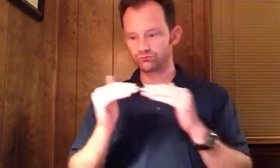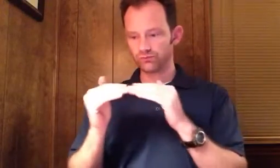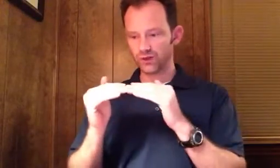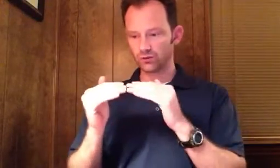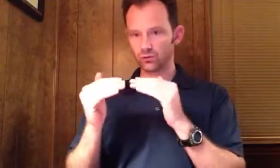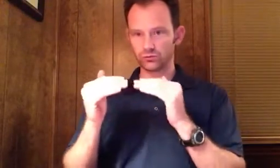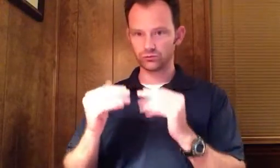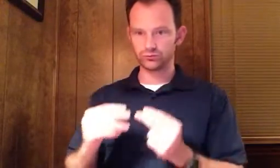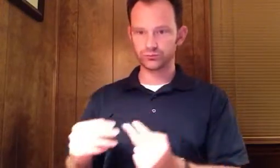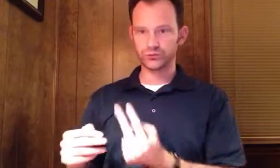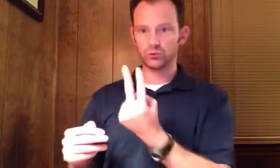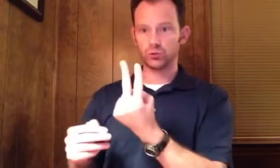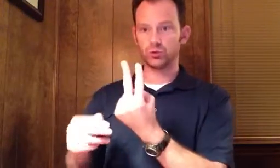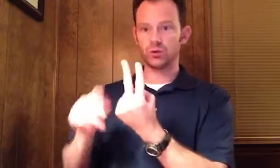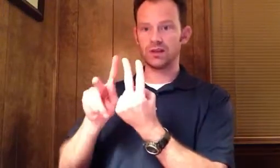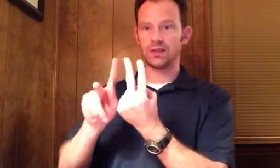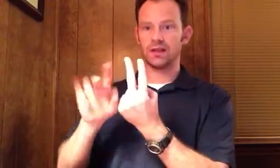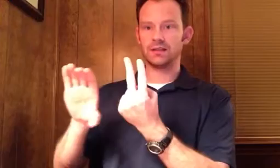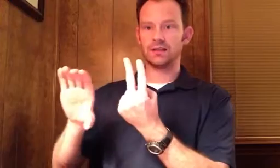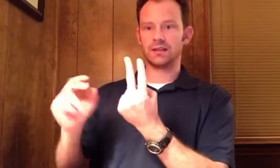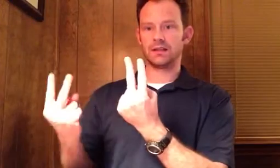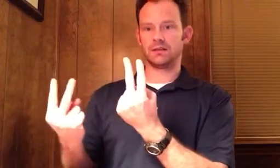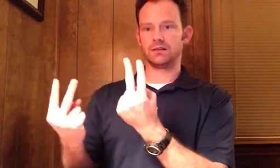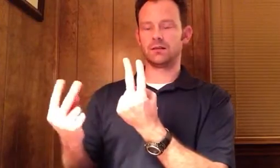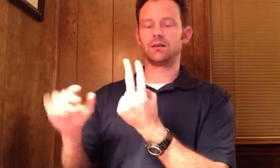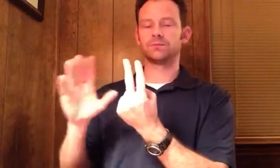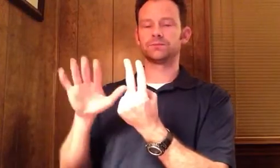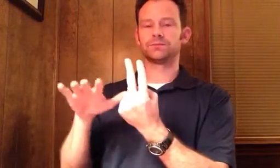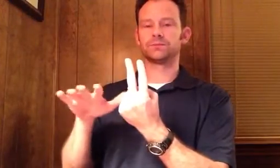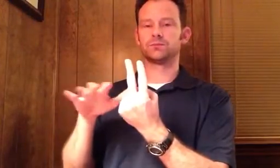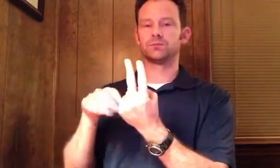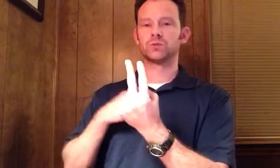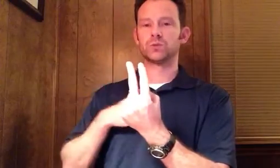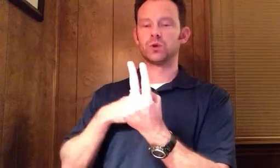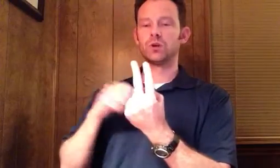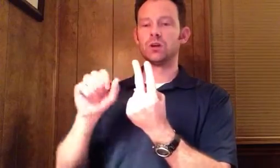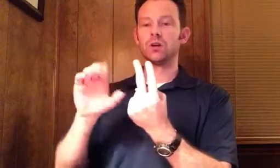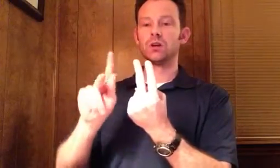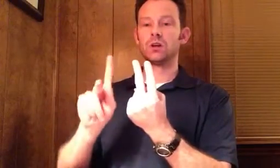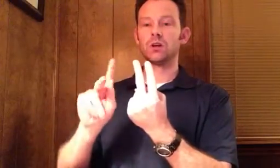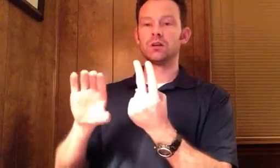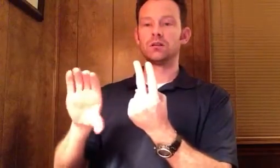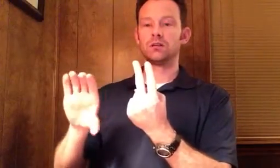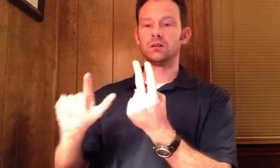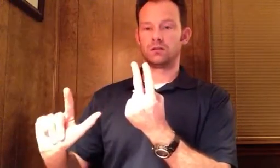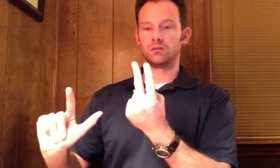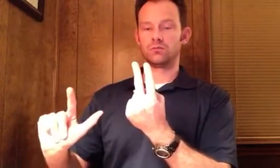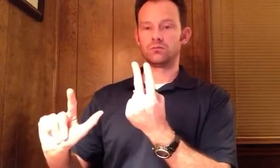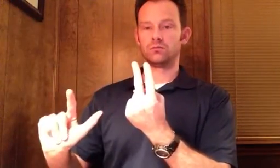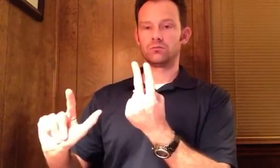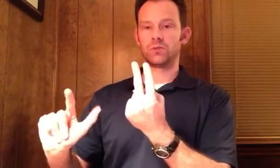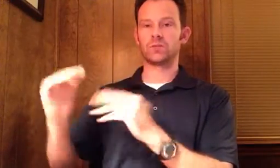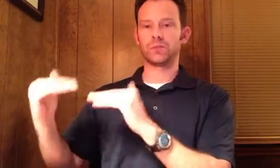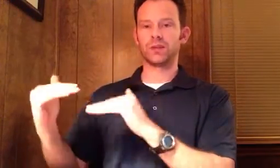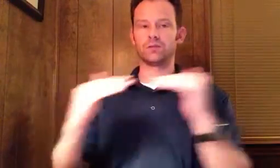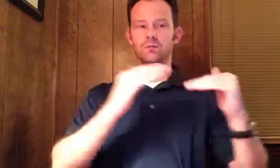chlorines, and then I put on the other side 2 in front of the K to balance the potassiums on both sides. Elements combine to form